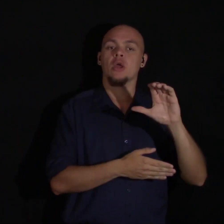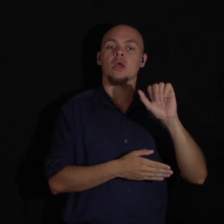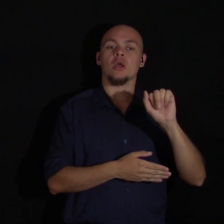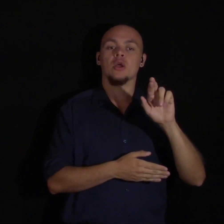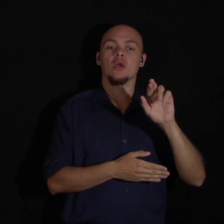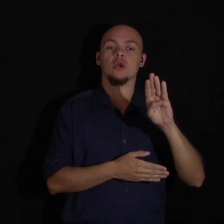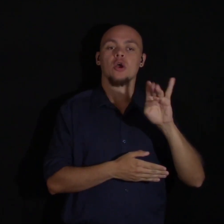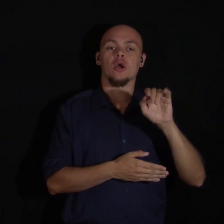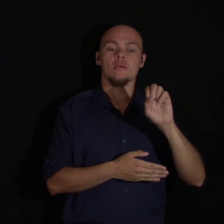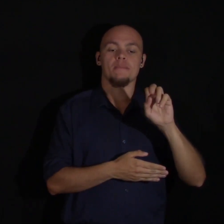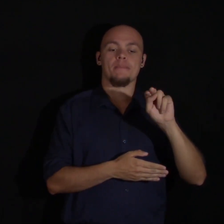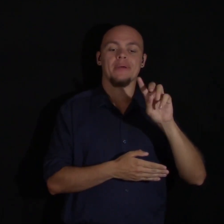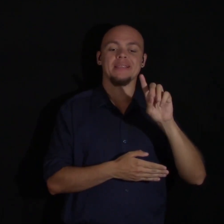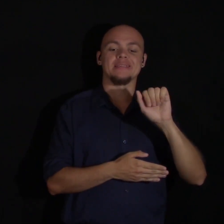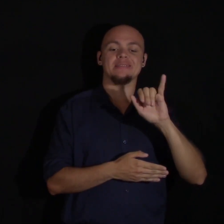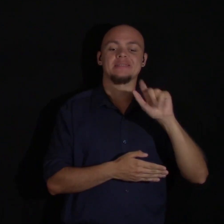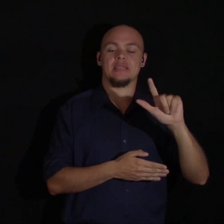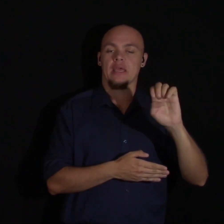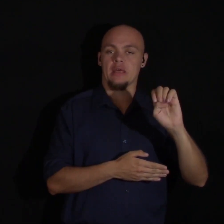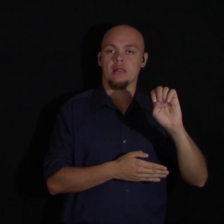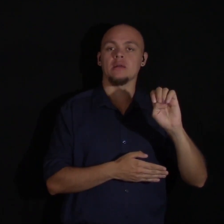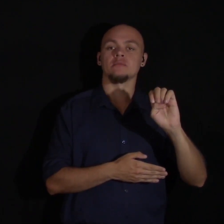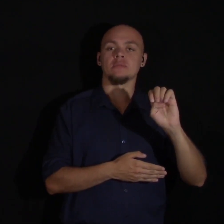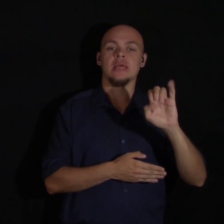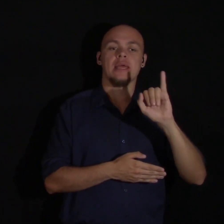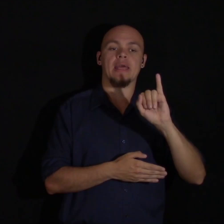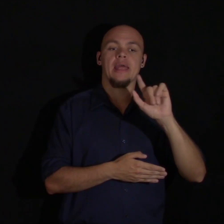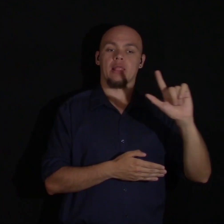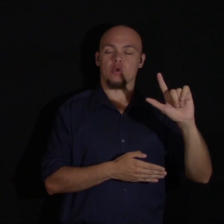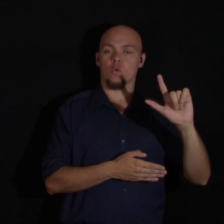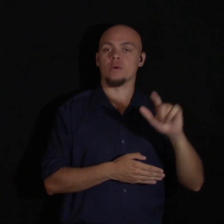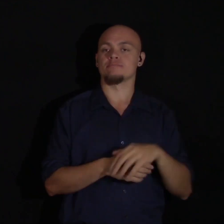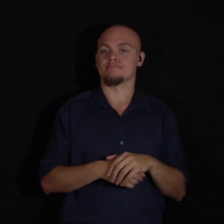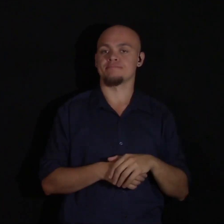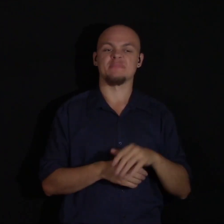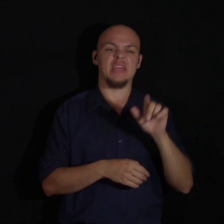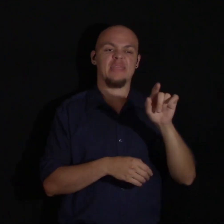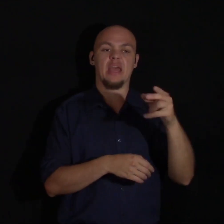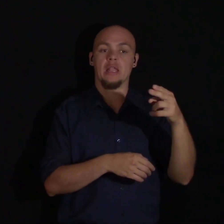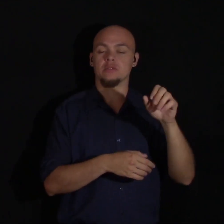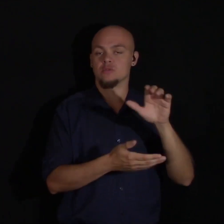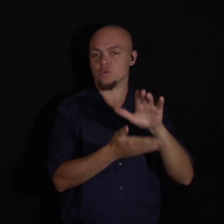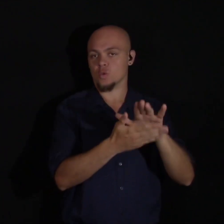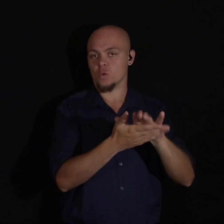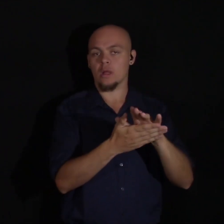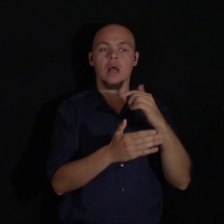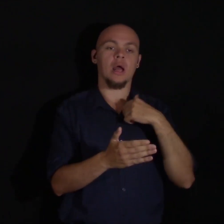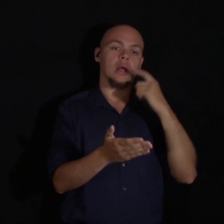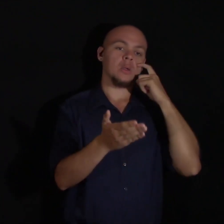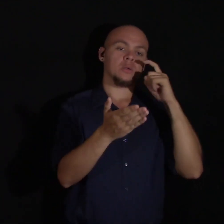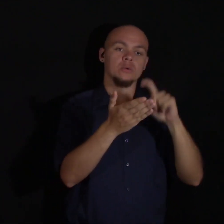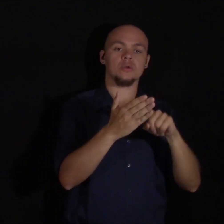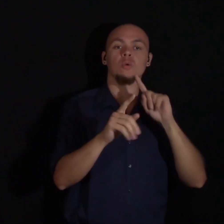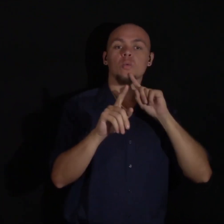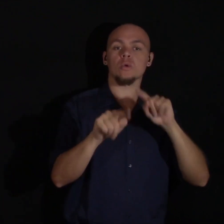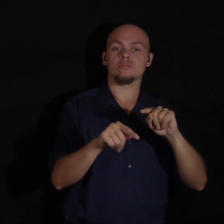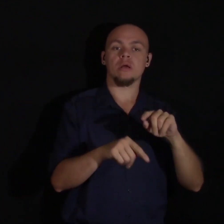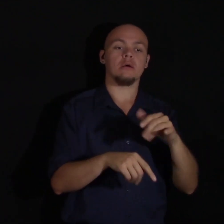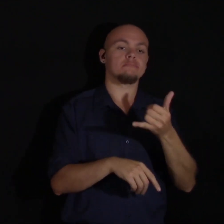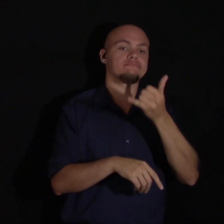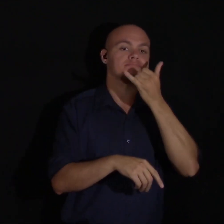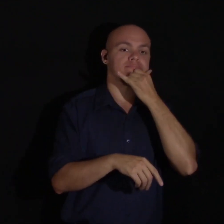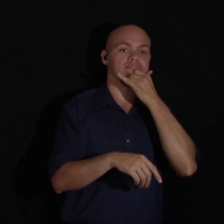Care. While working at Terrier Care, I noticed that we were having an increase in reports of sexual